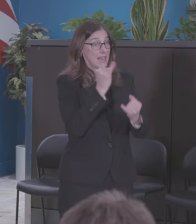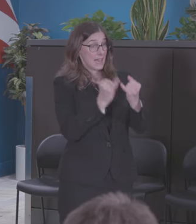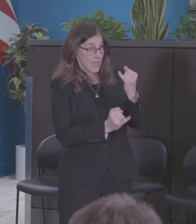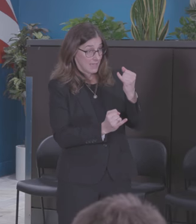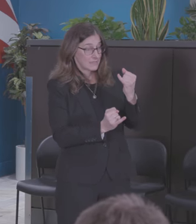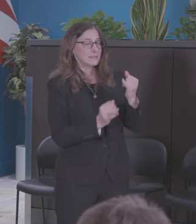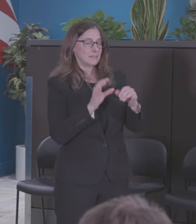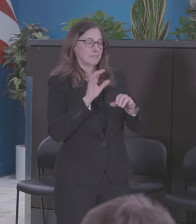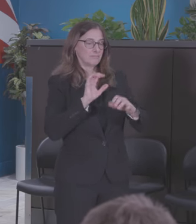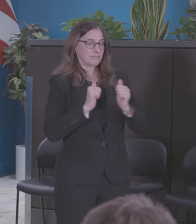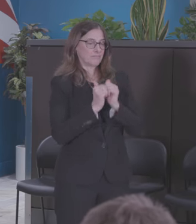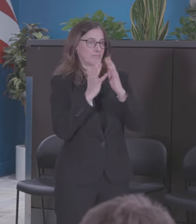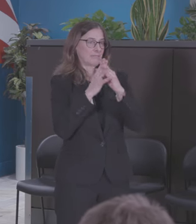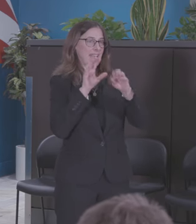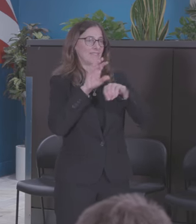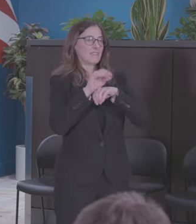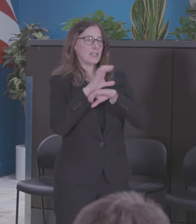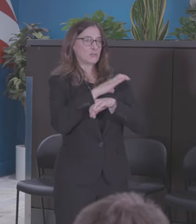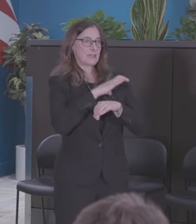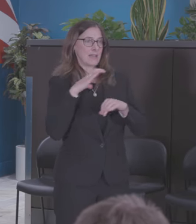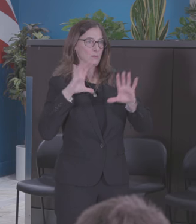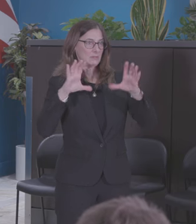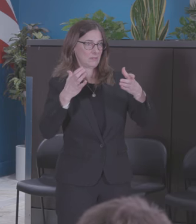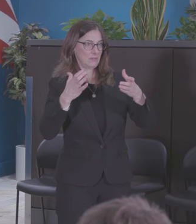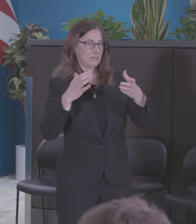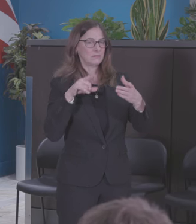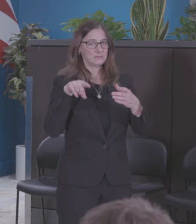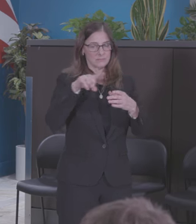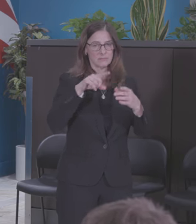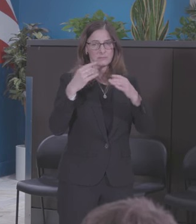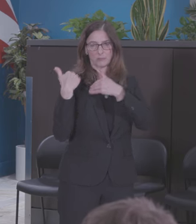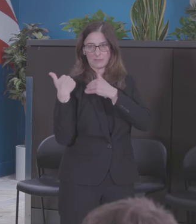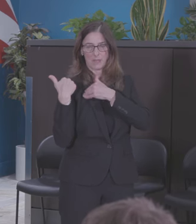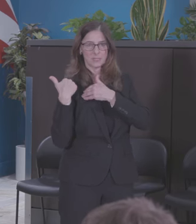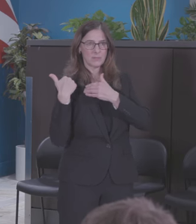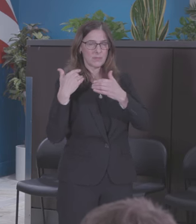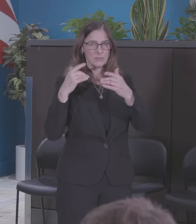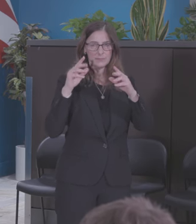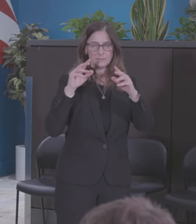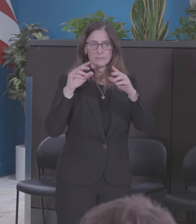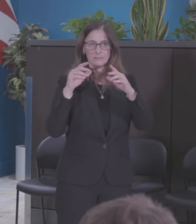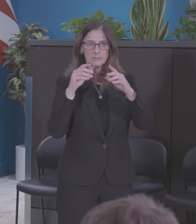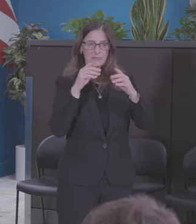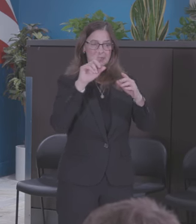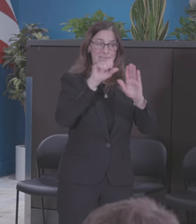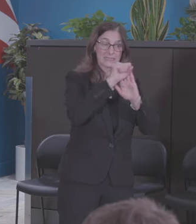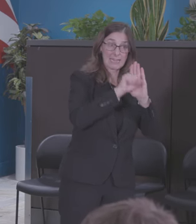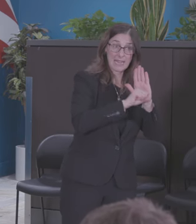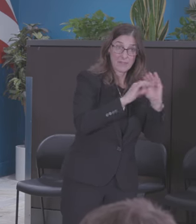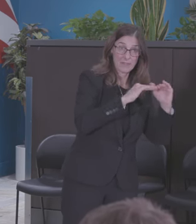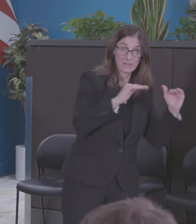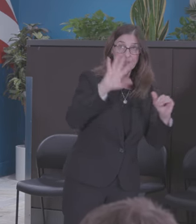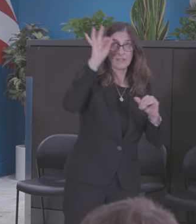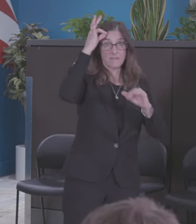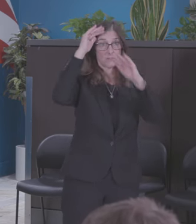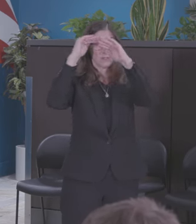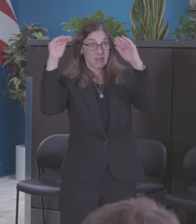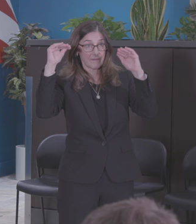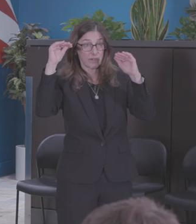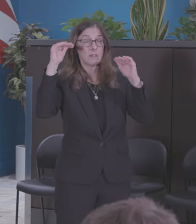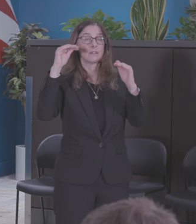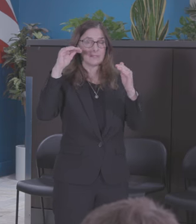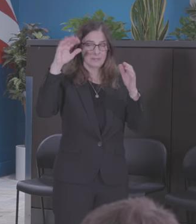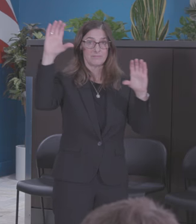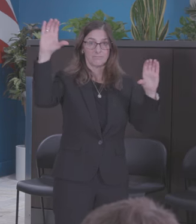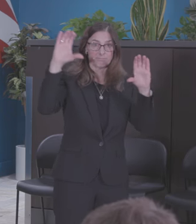council to share feedback and better coordinate resources amongst federal and state players. This is all so central